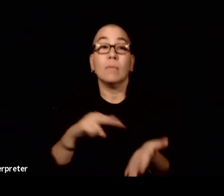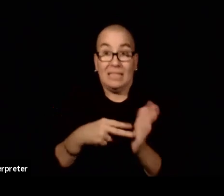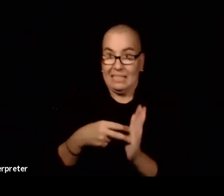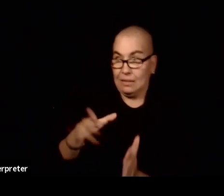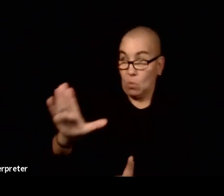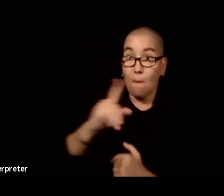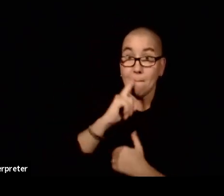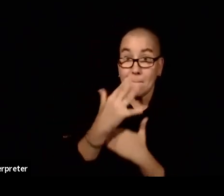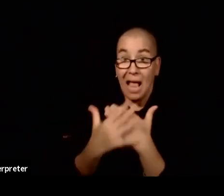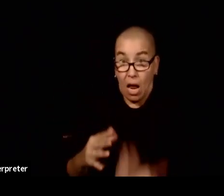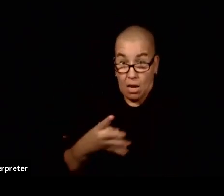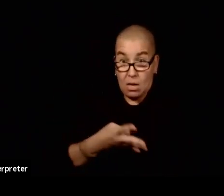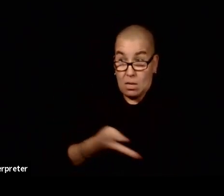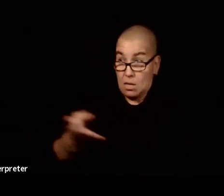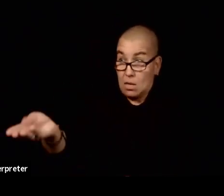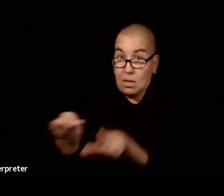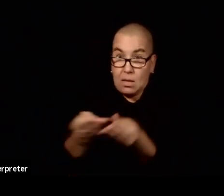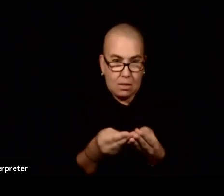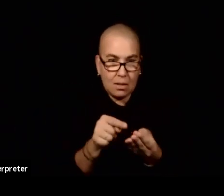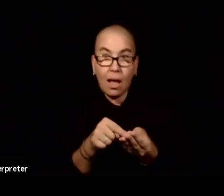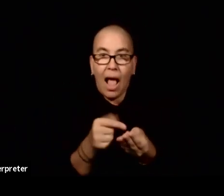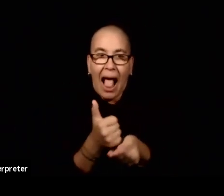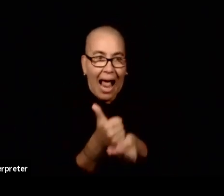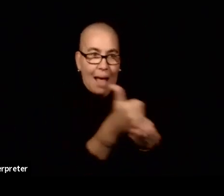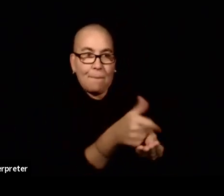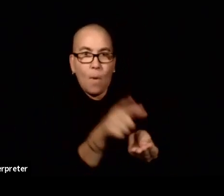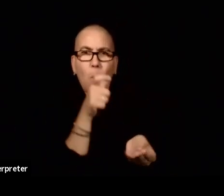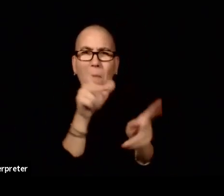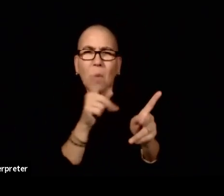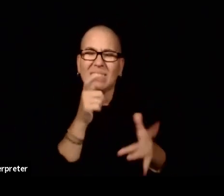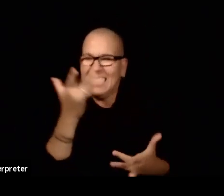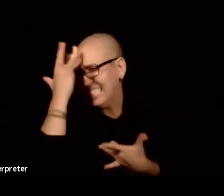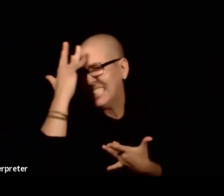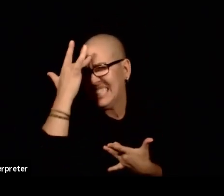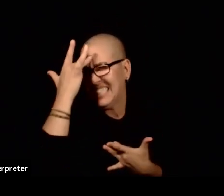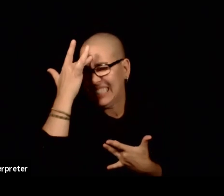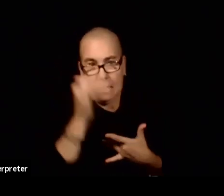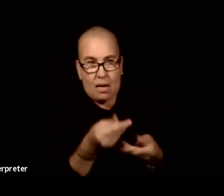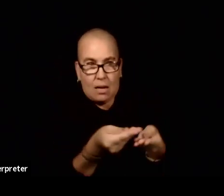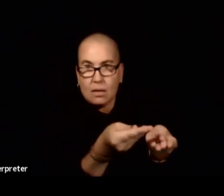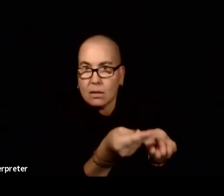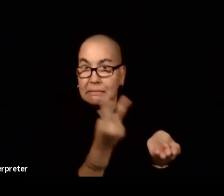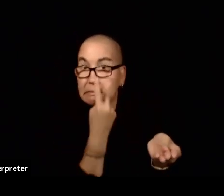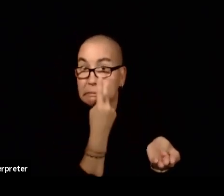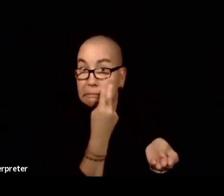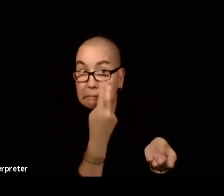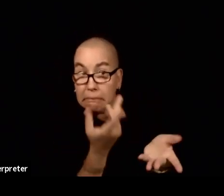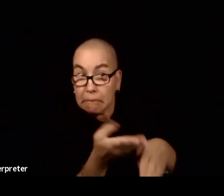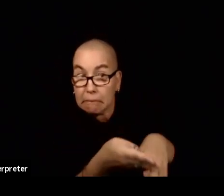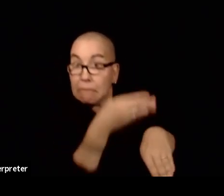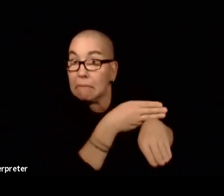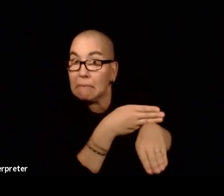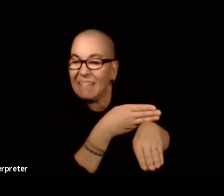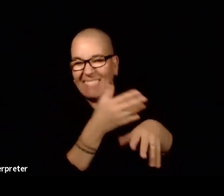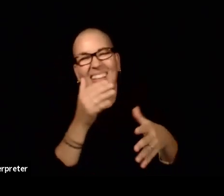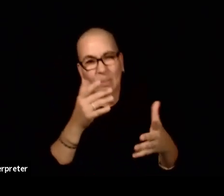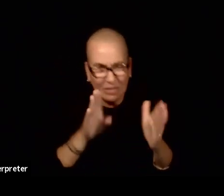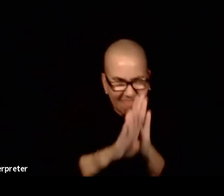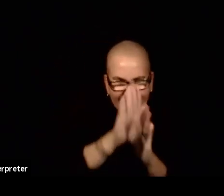So those are all things that we will continue to work on in collaboration with the university and other health systems across the state to